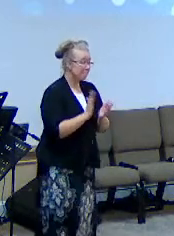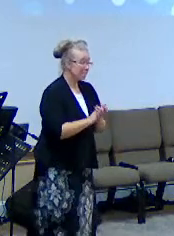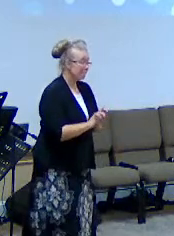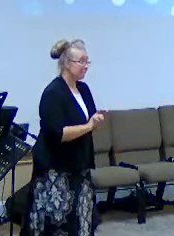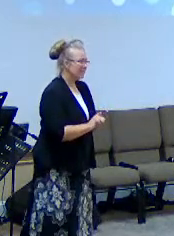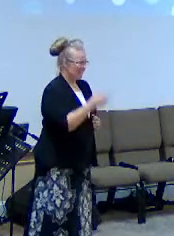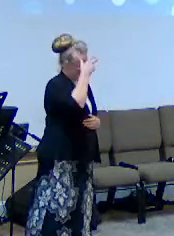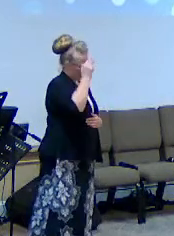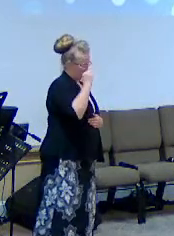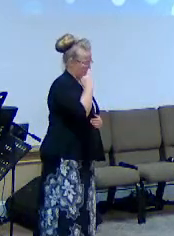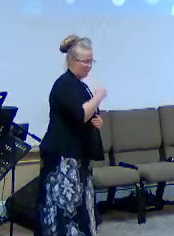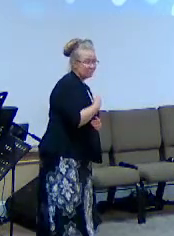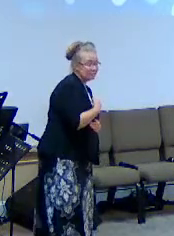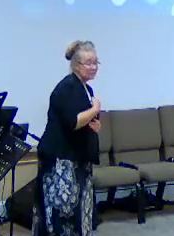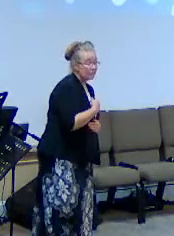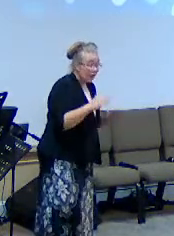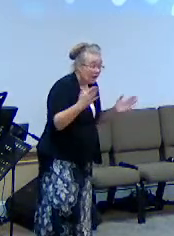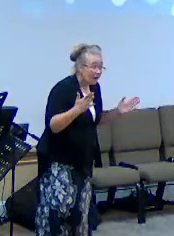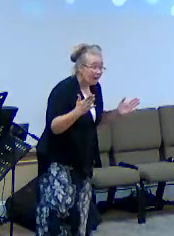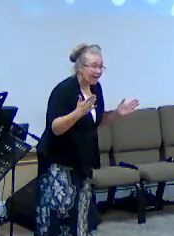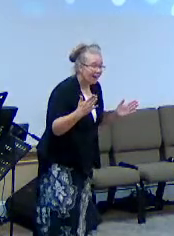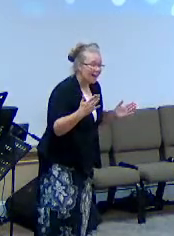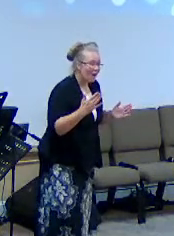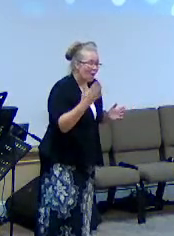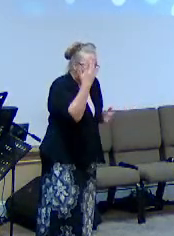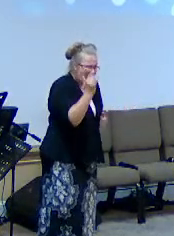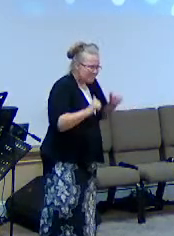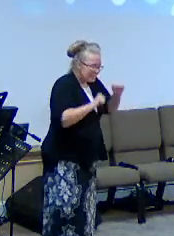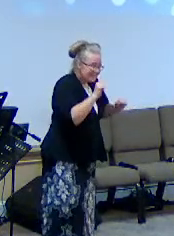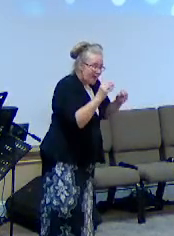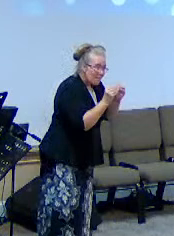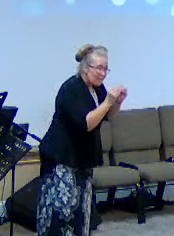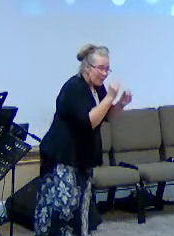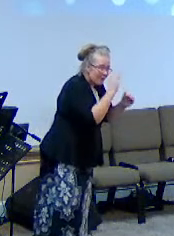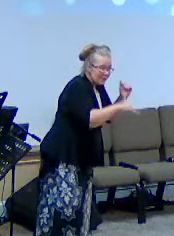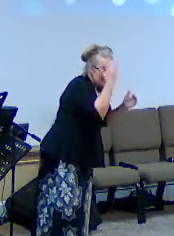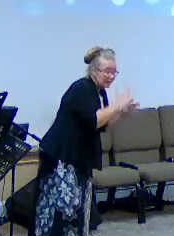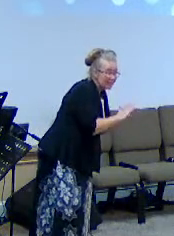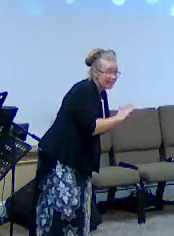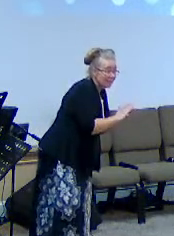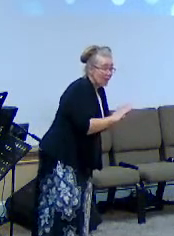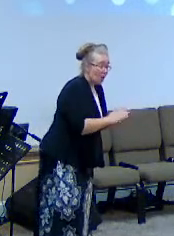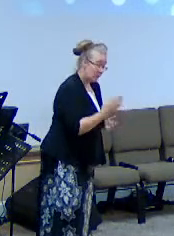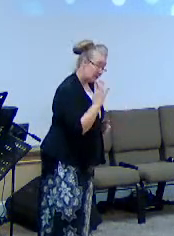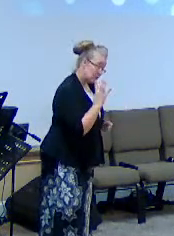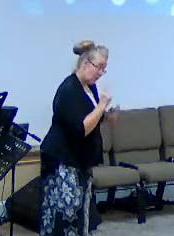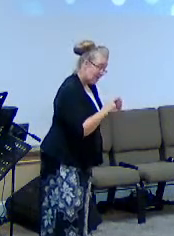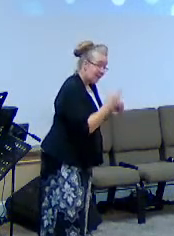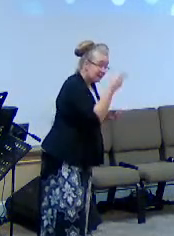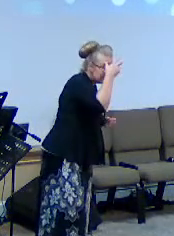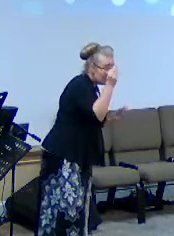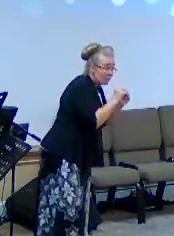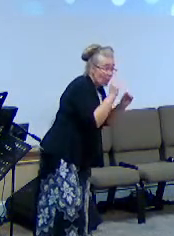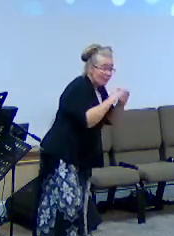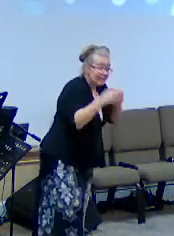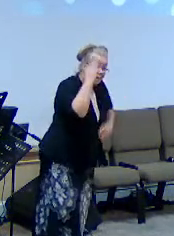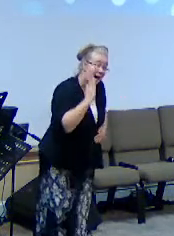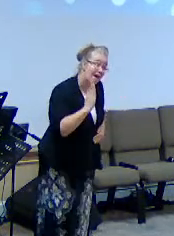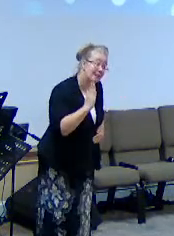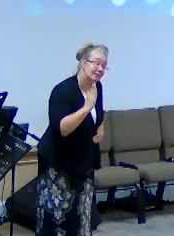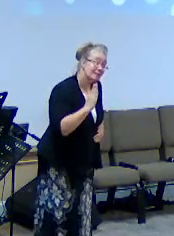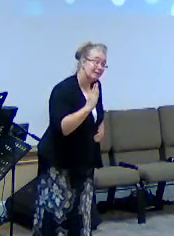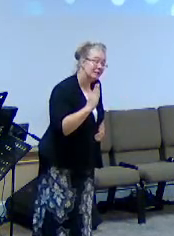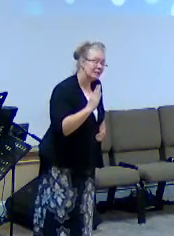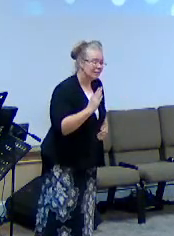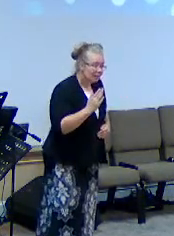The devil lied to me. No wonder we doubt more than we believe when we quote the devil more than we quote God. Come on. Amen.